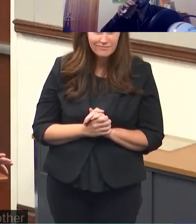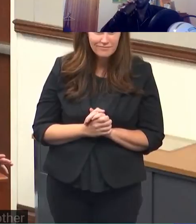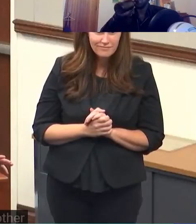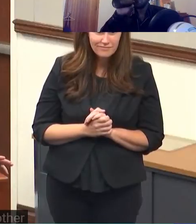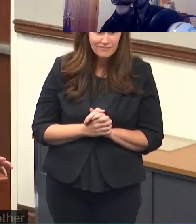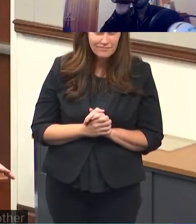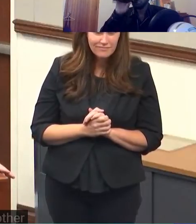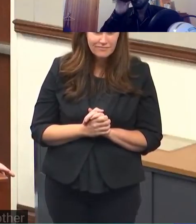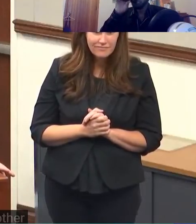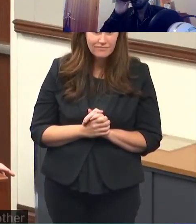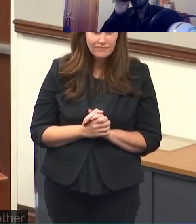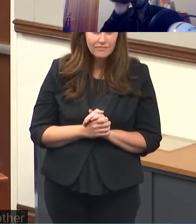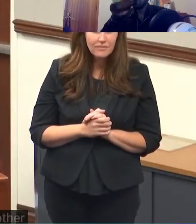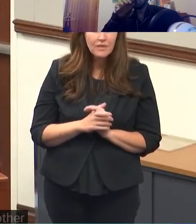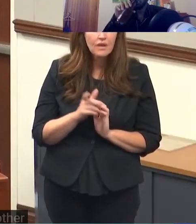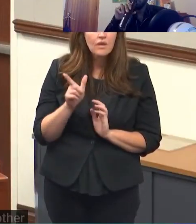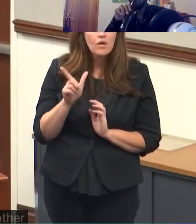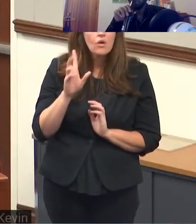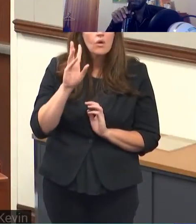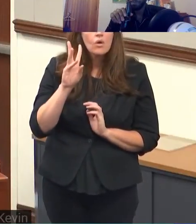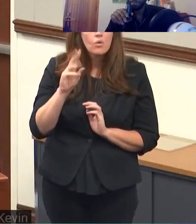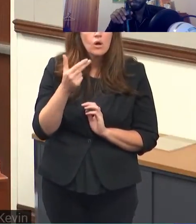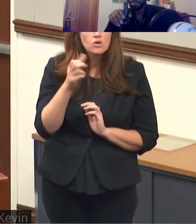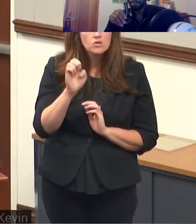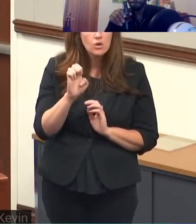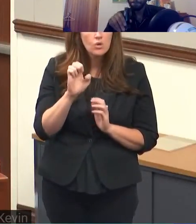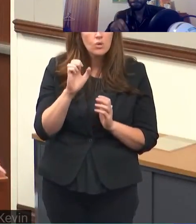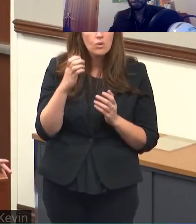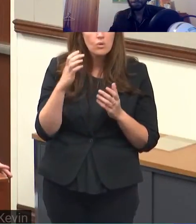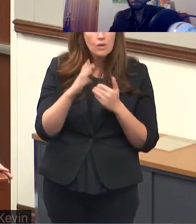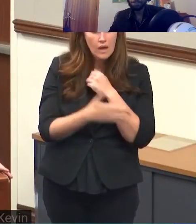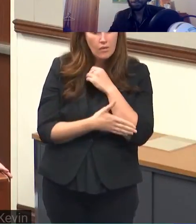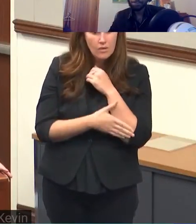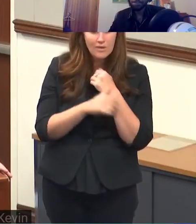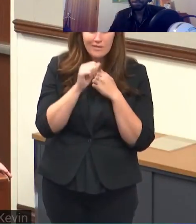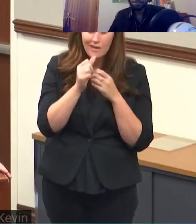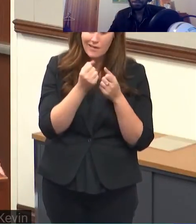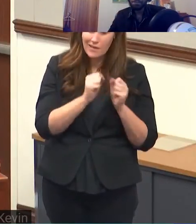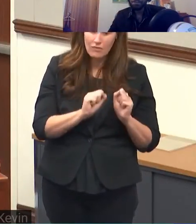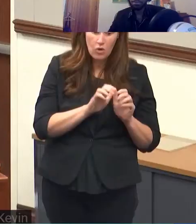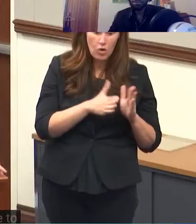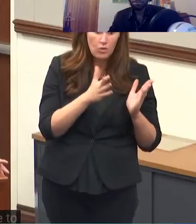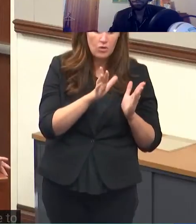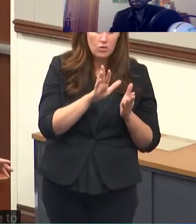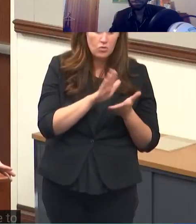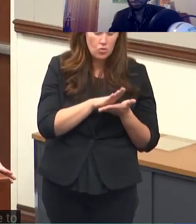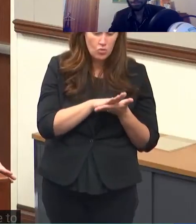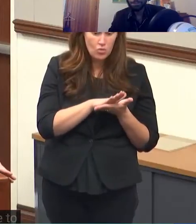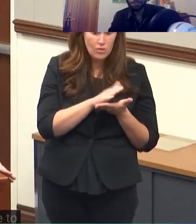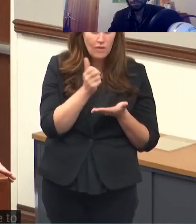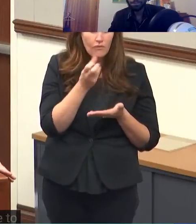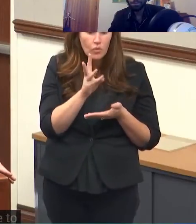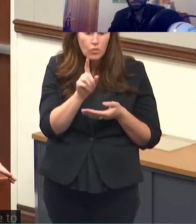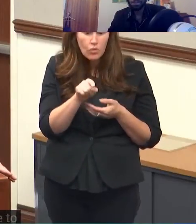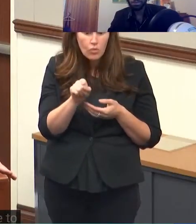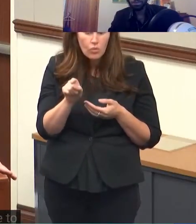ask about it. Kevin Dick, the Washoe County health officer, said it wasn't safe to reopen schools. A couple of your own